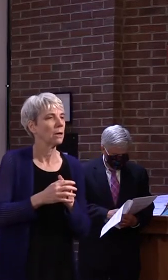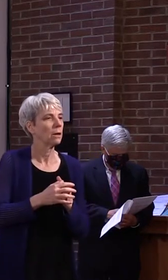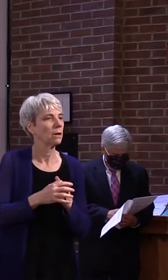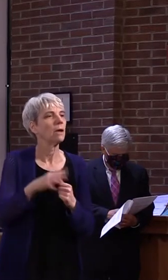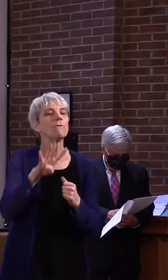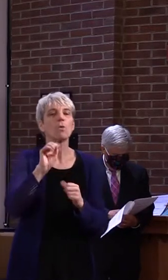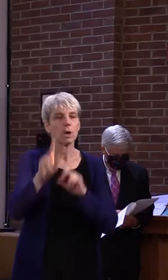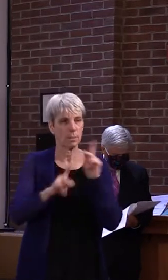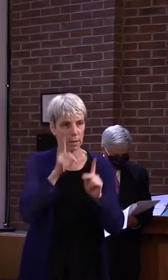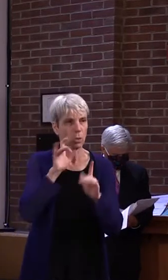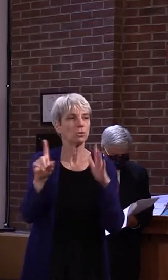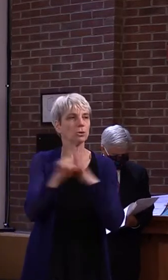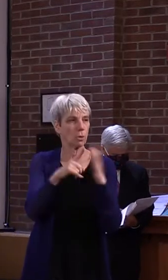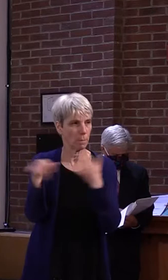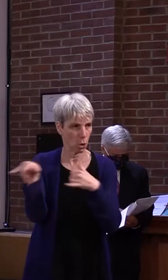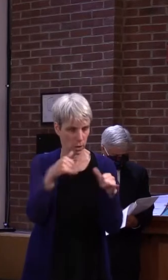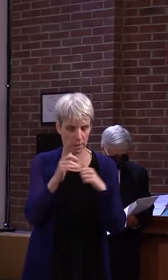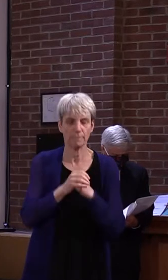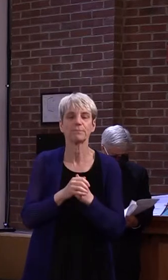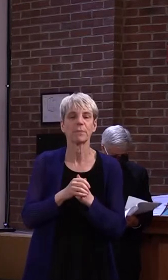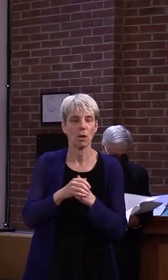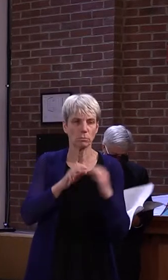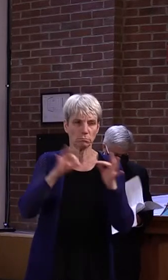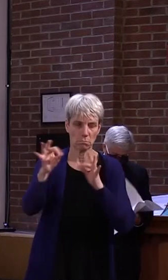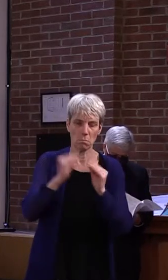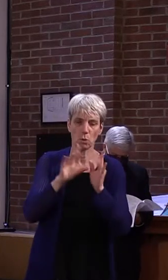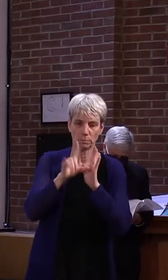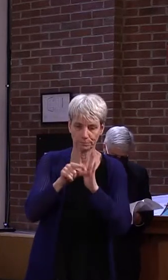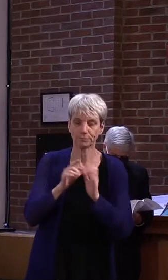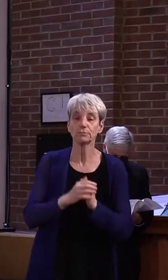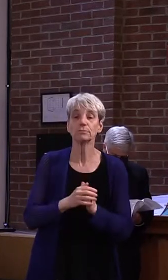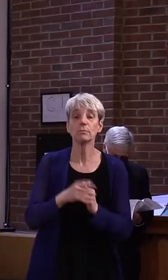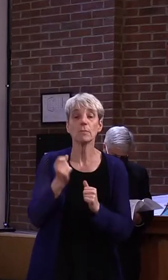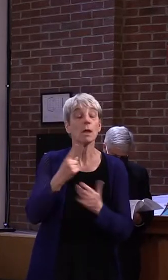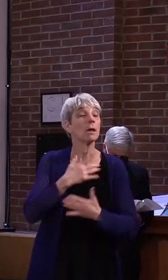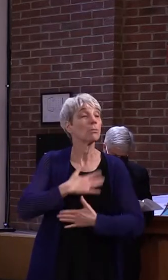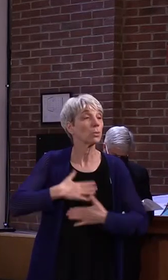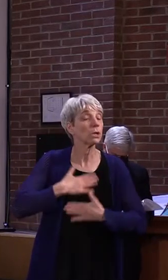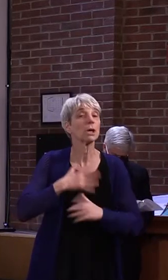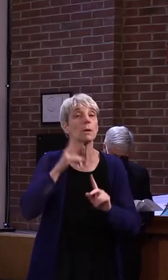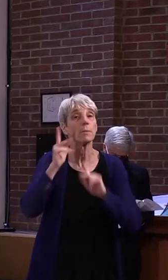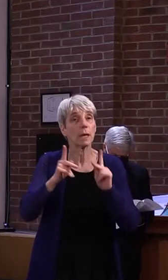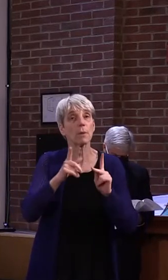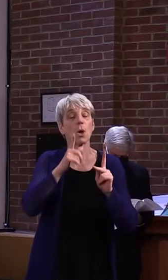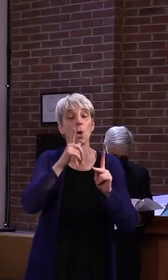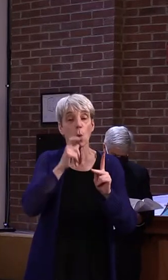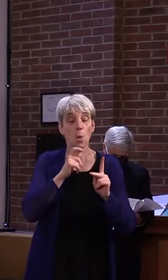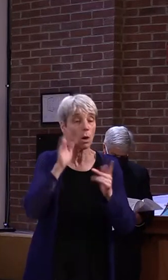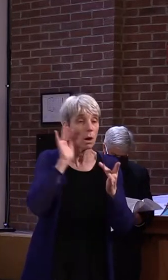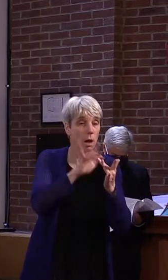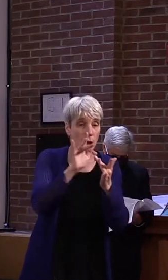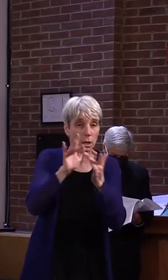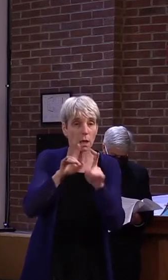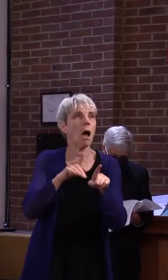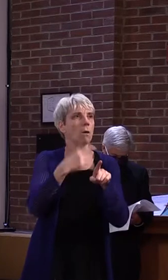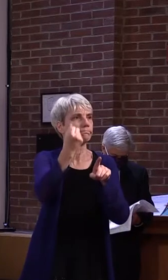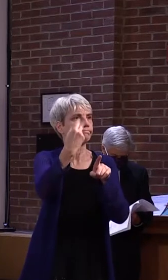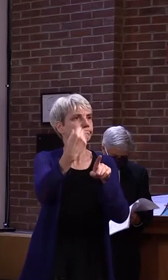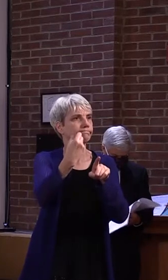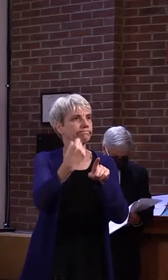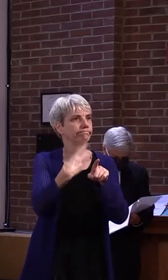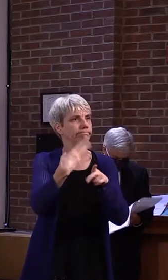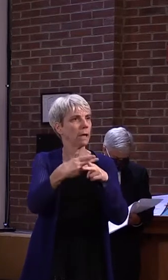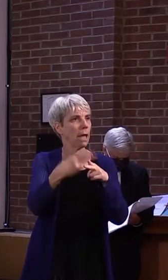a little more about that in a few minutes. We appreciate the cooperation of those who've responded to our contact tracing team thus